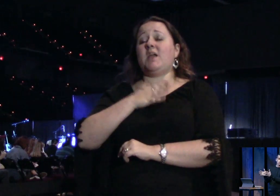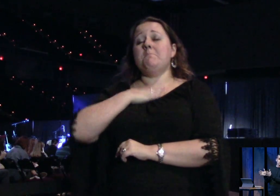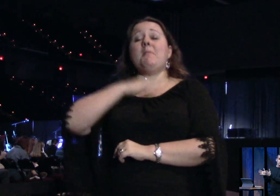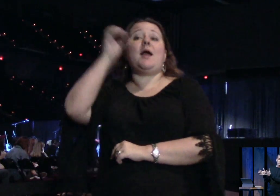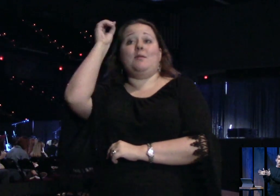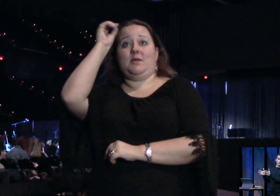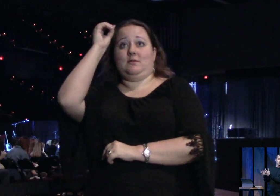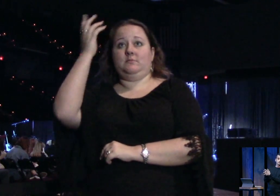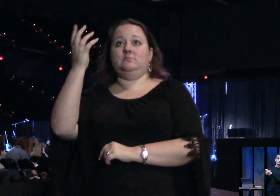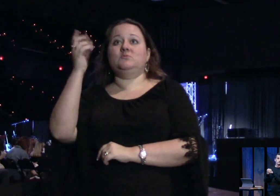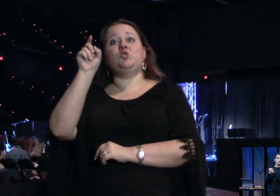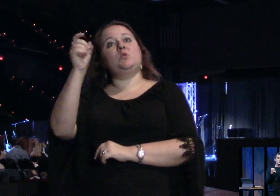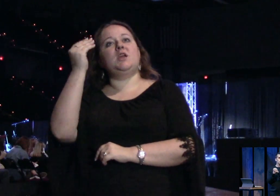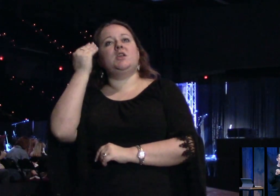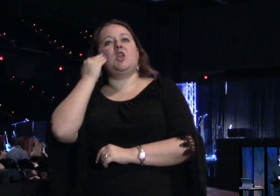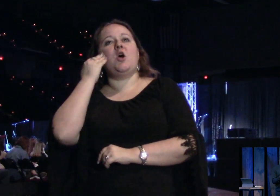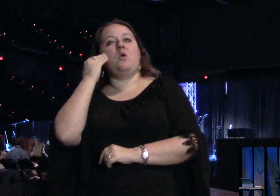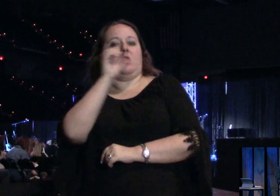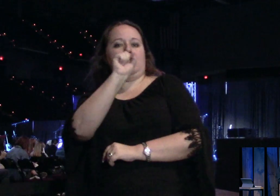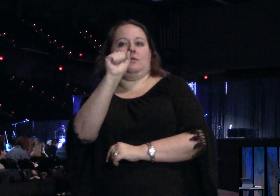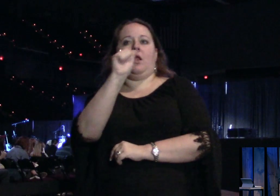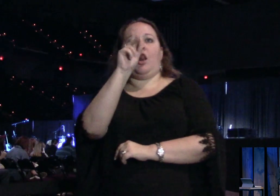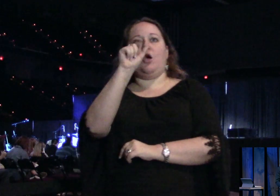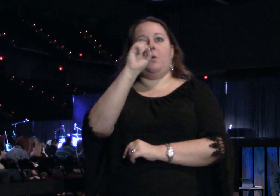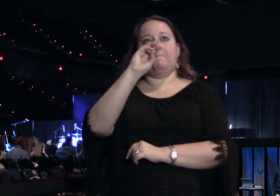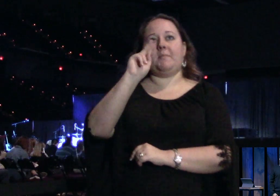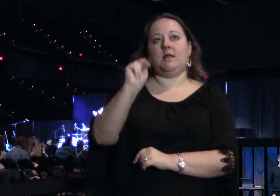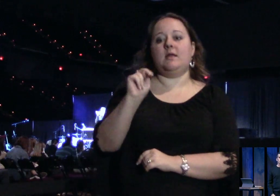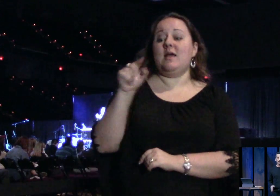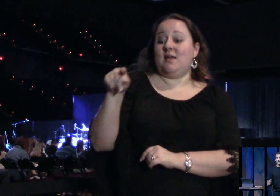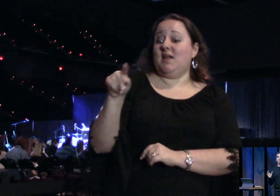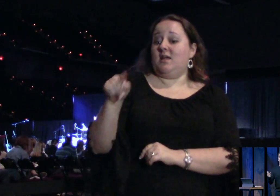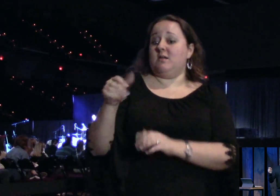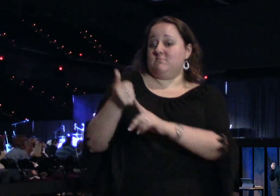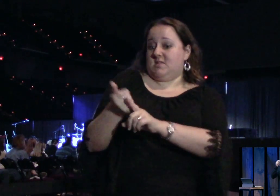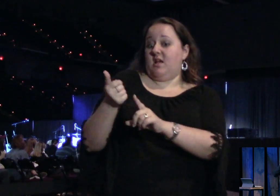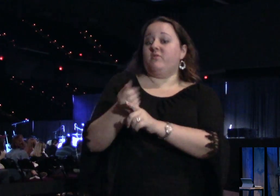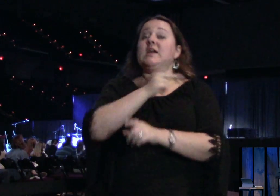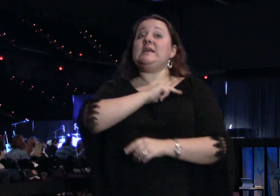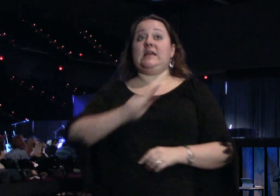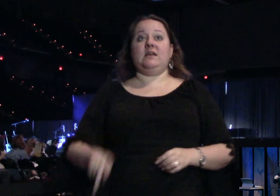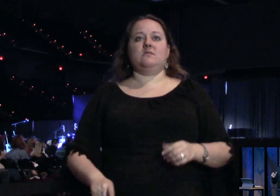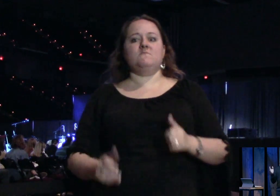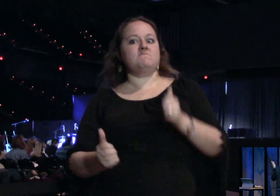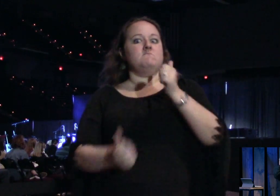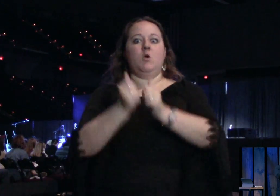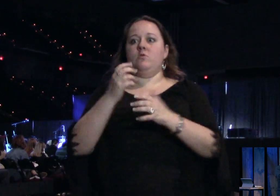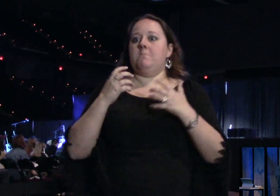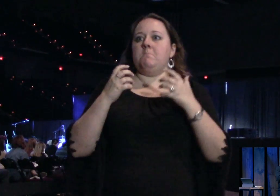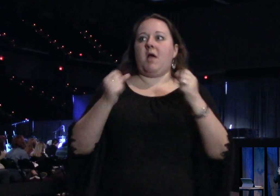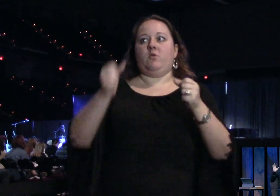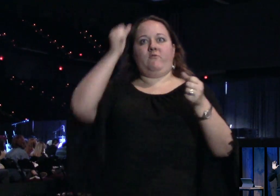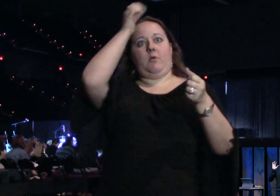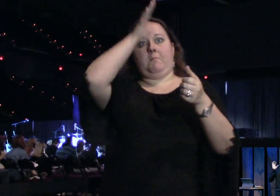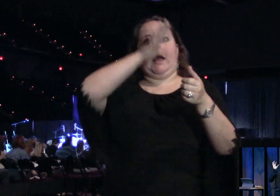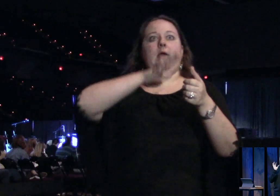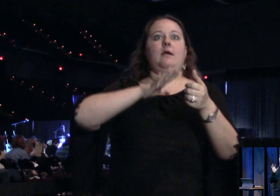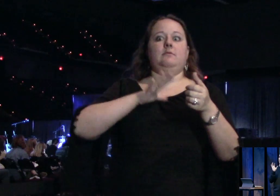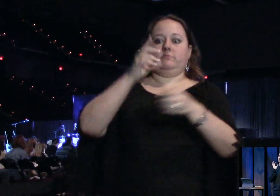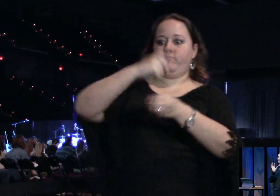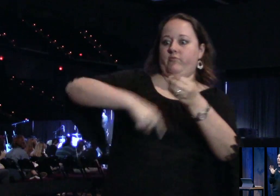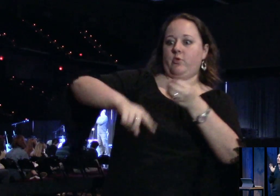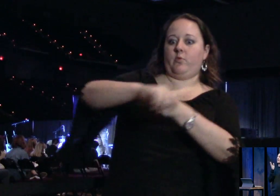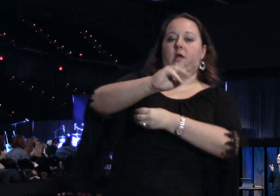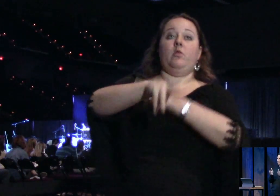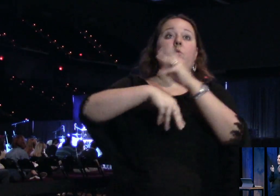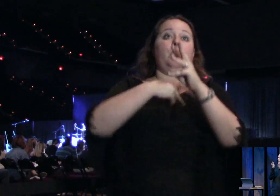man, okay? What you need to know about Solomon is that he was king, which means that there was a point in time where he was the most